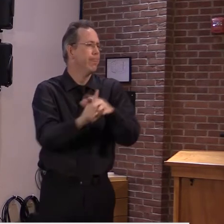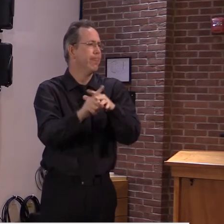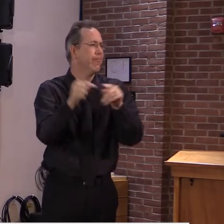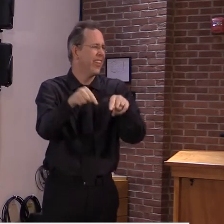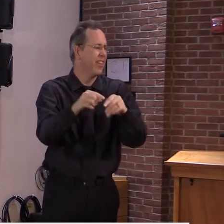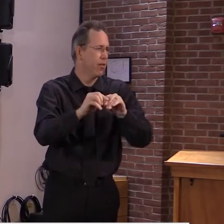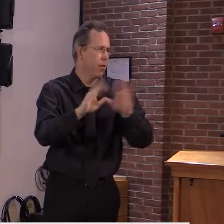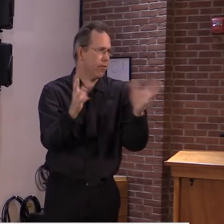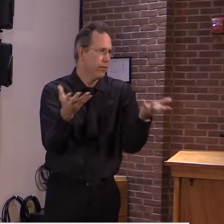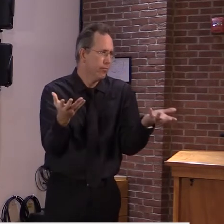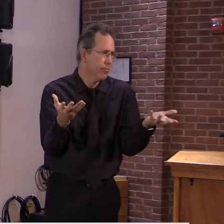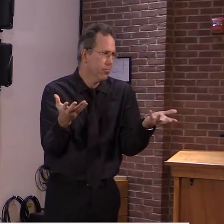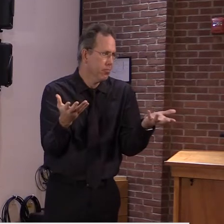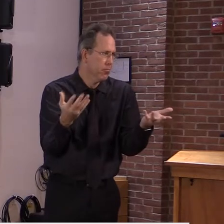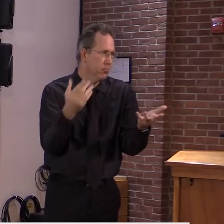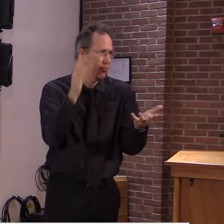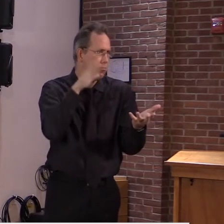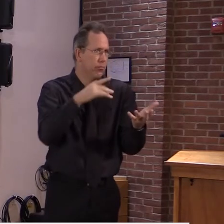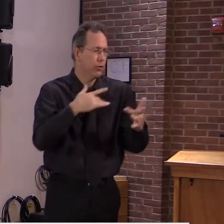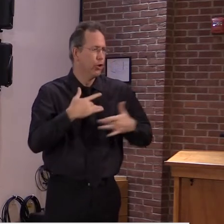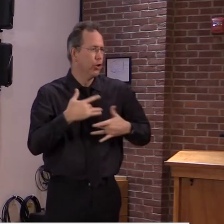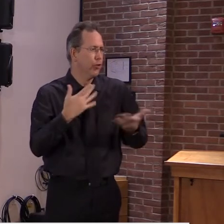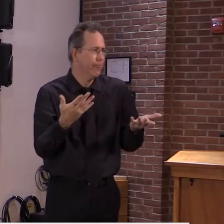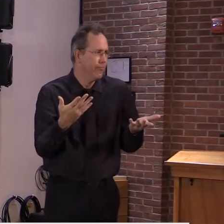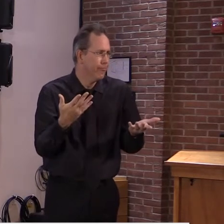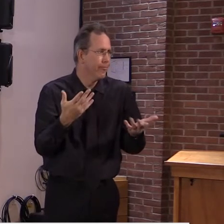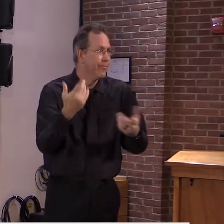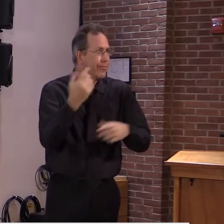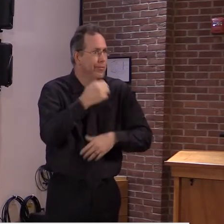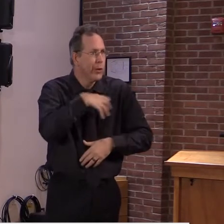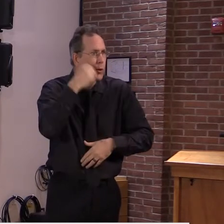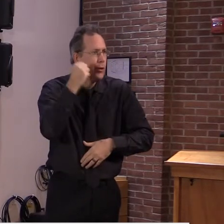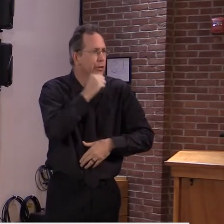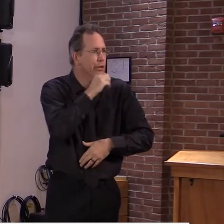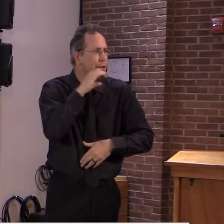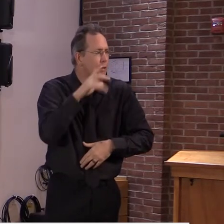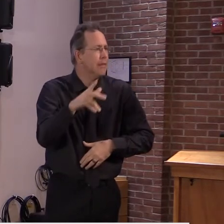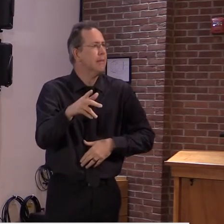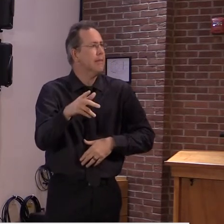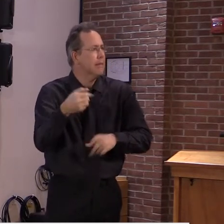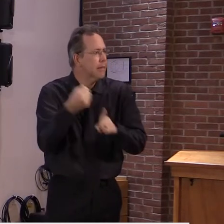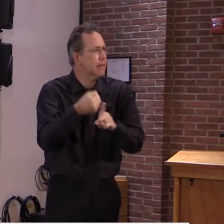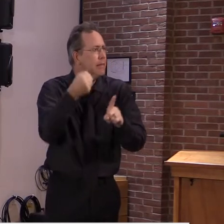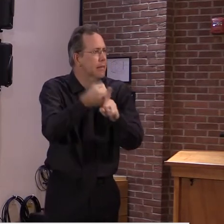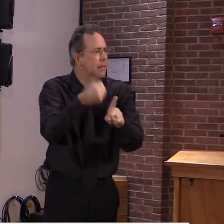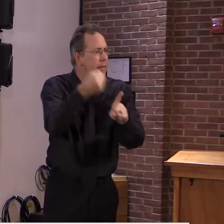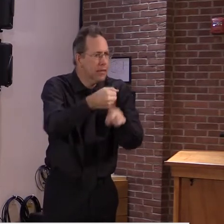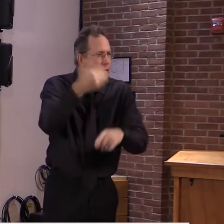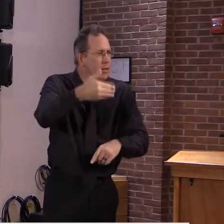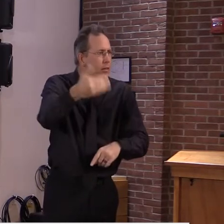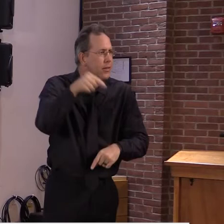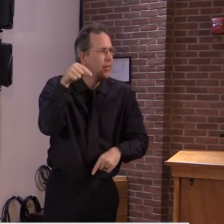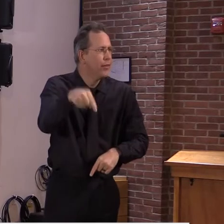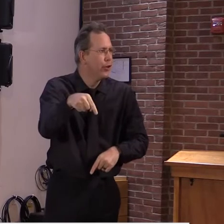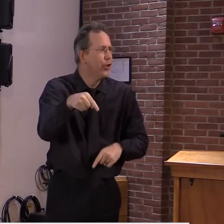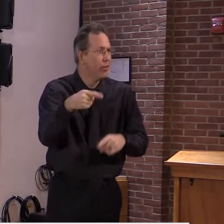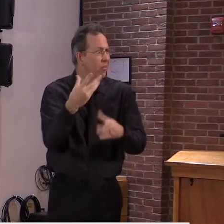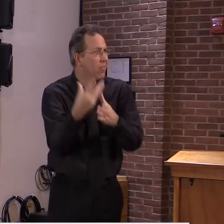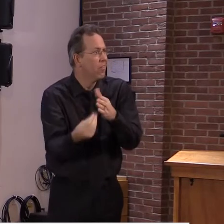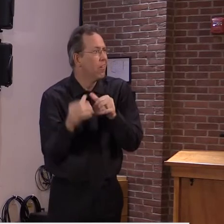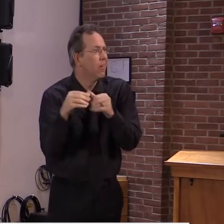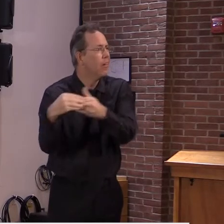often culminate in hospitalizations and or death. So by that metric alone, that's really